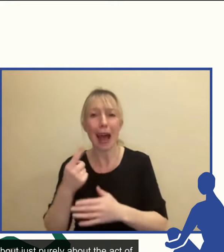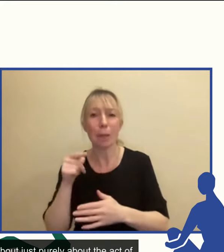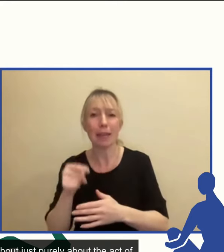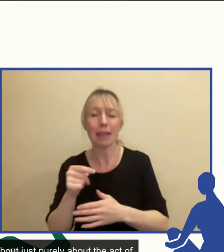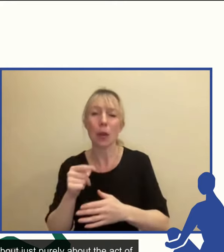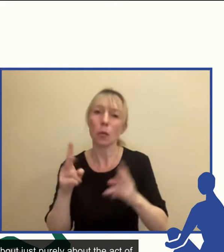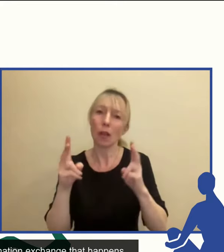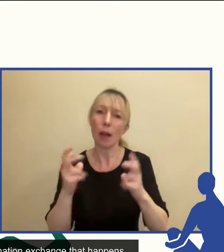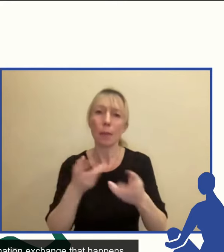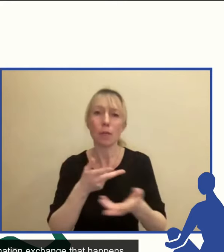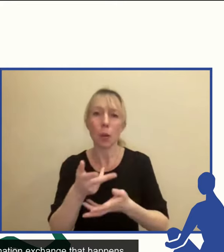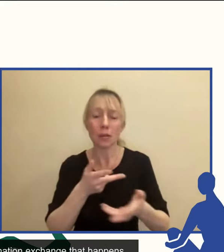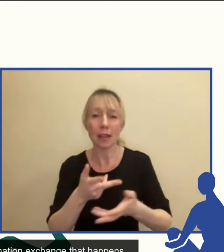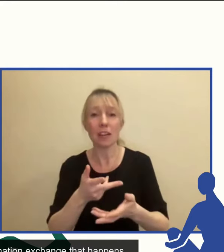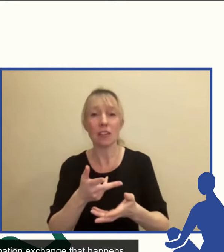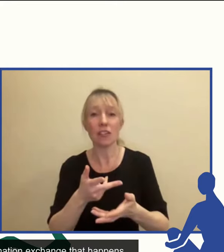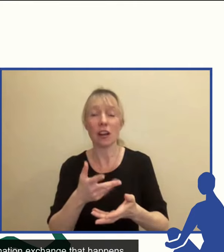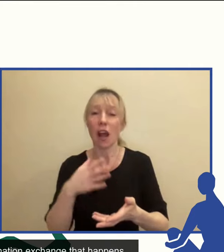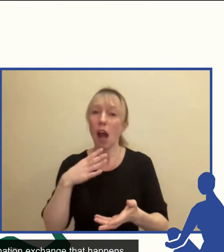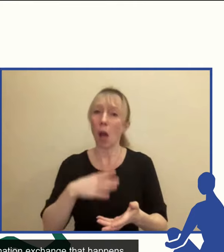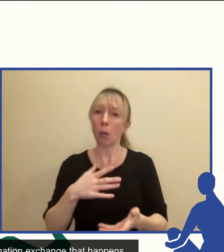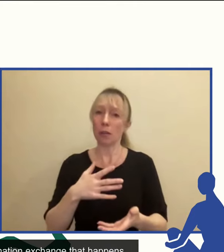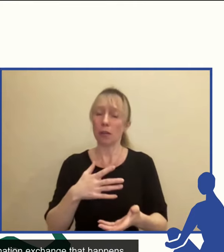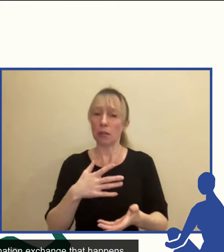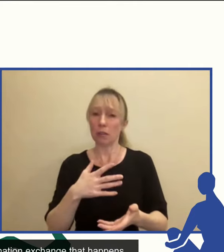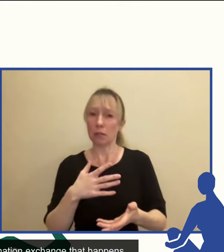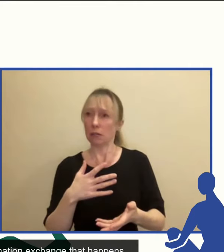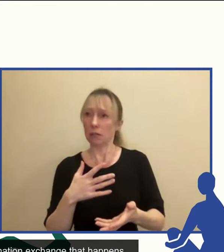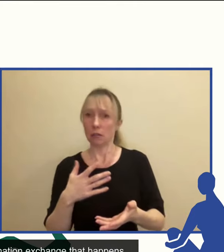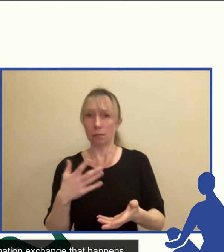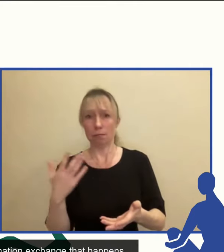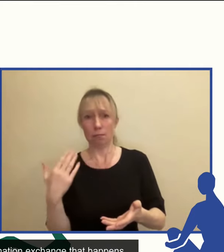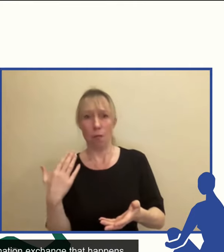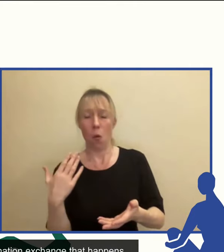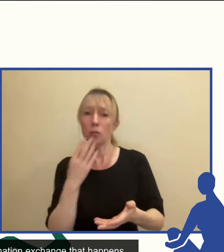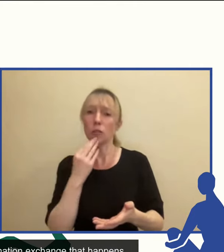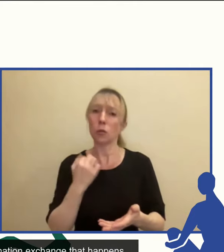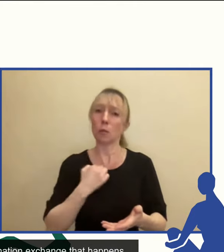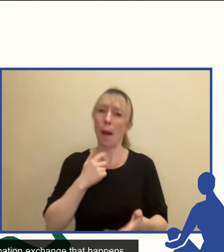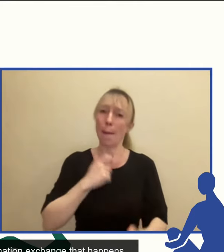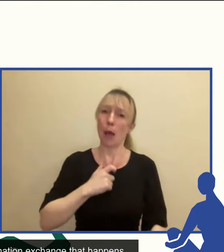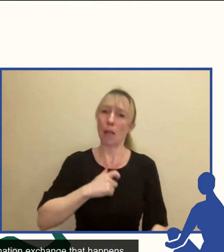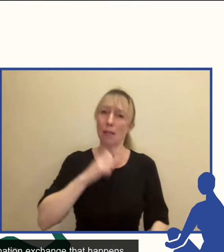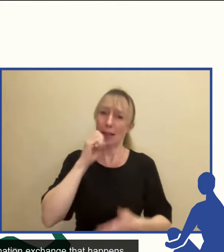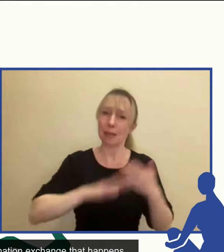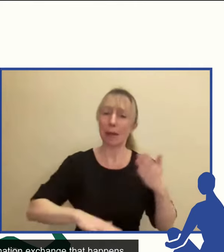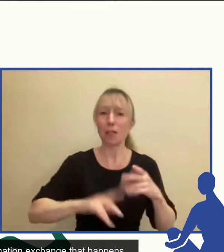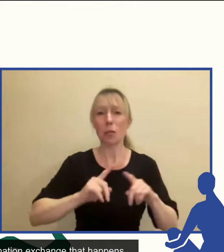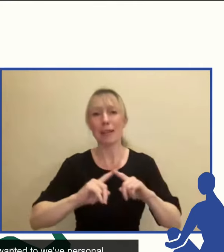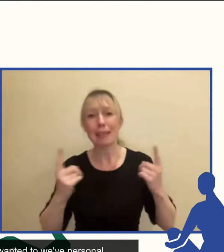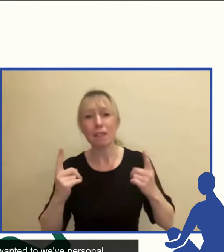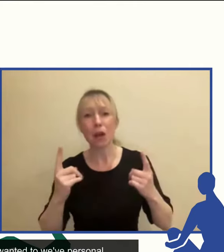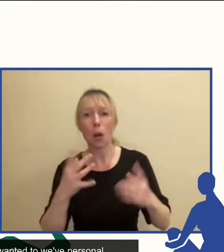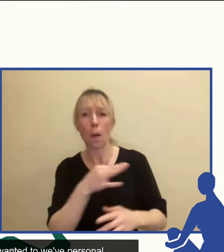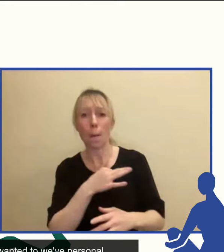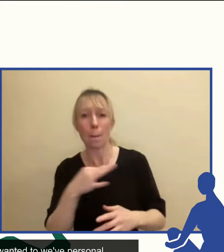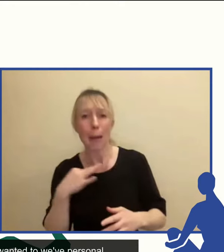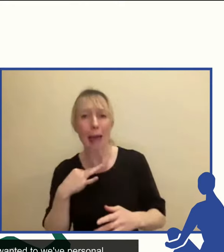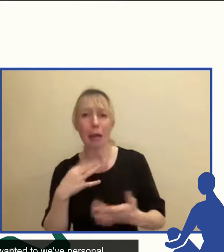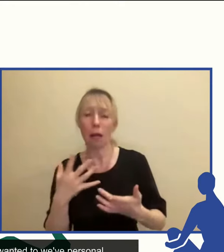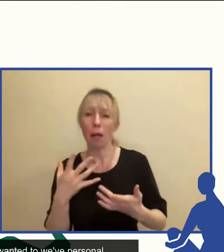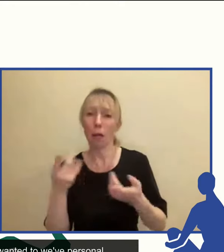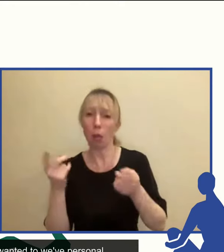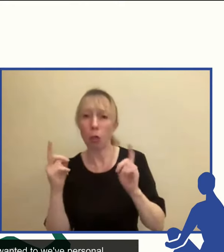of consultations. I've always wanted to weave personal experience with different kinds of medical authorities and different kinds of